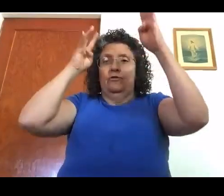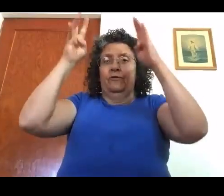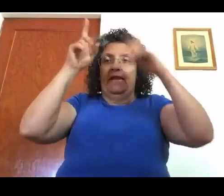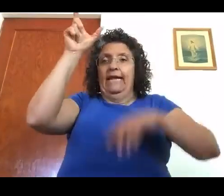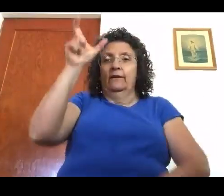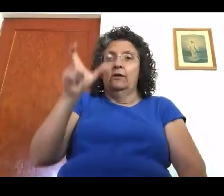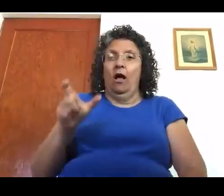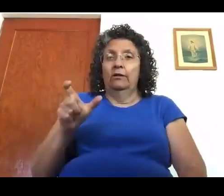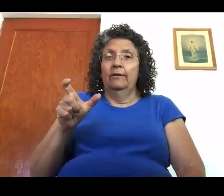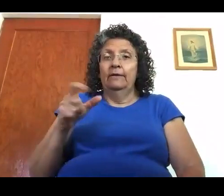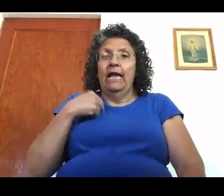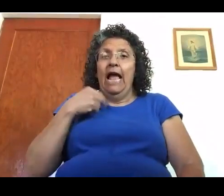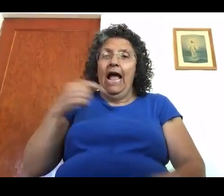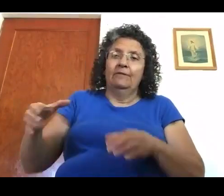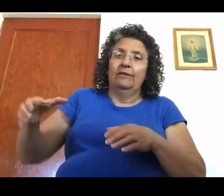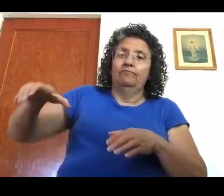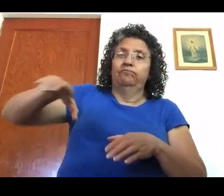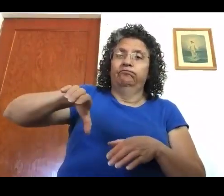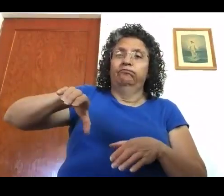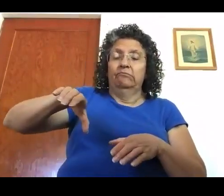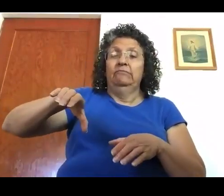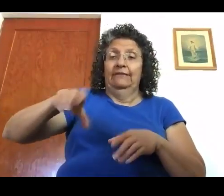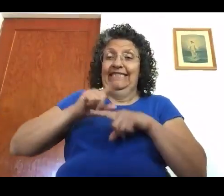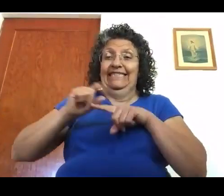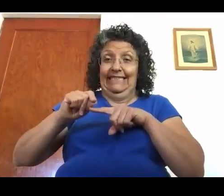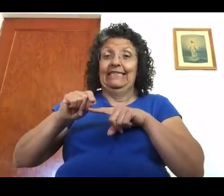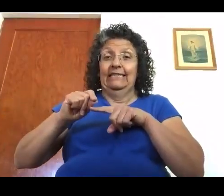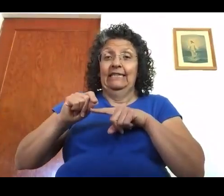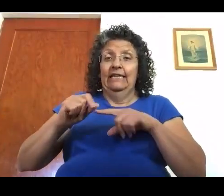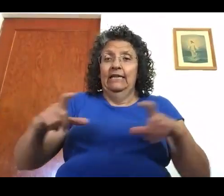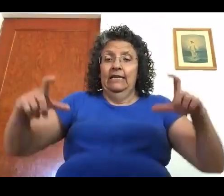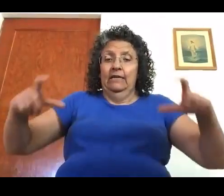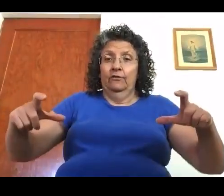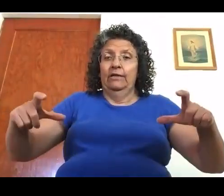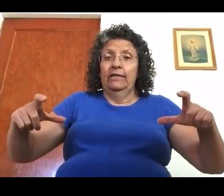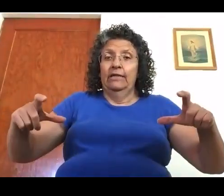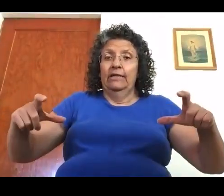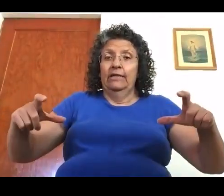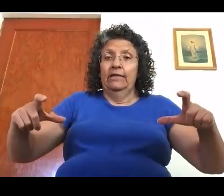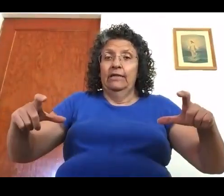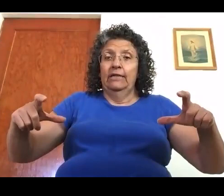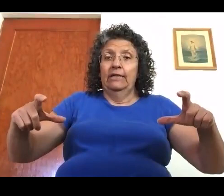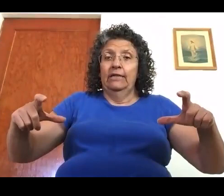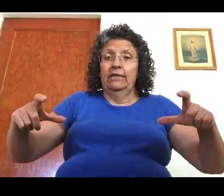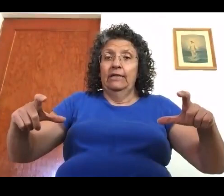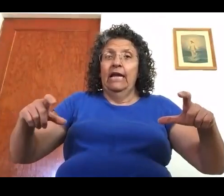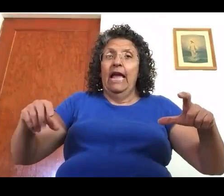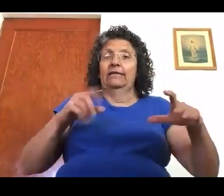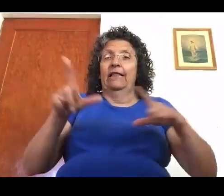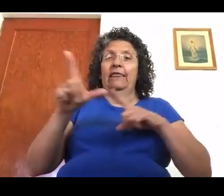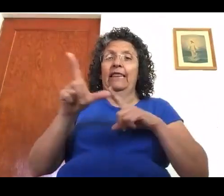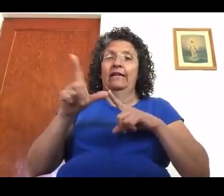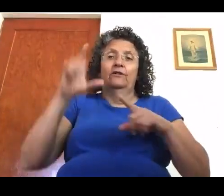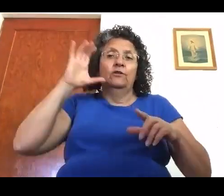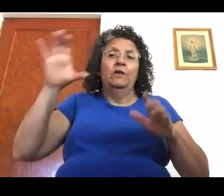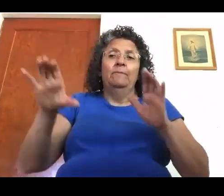pour them onto a tray and push them into letters or pictures with my finger. I will